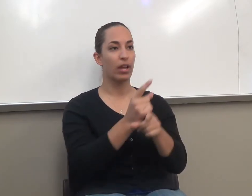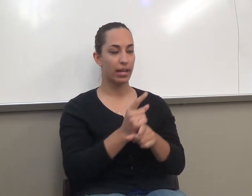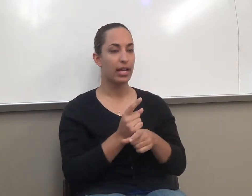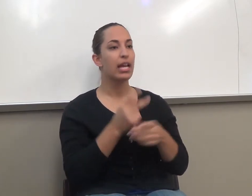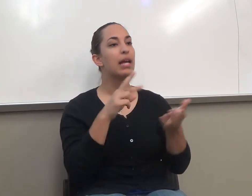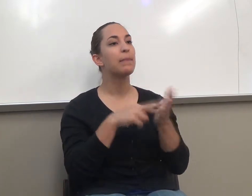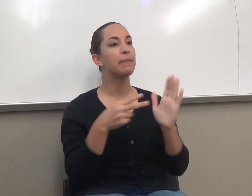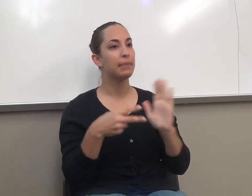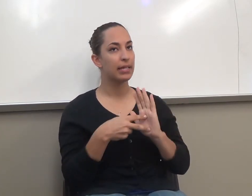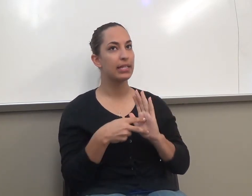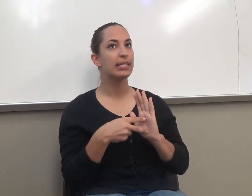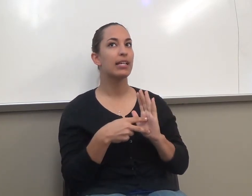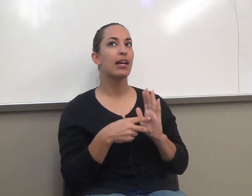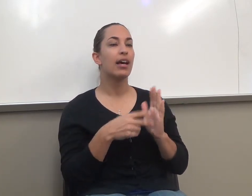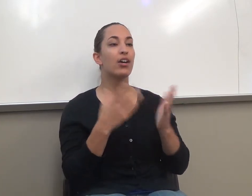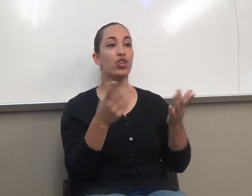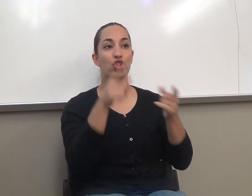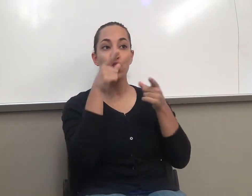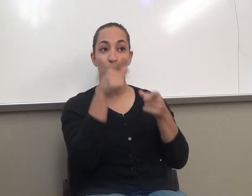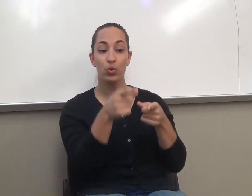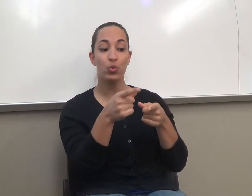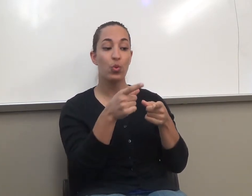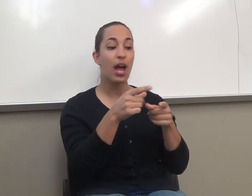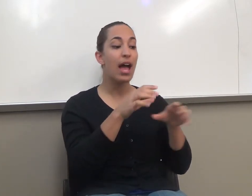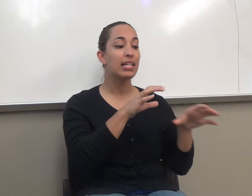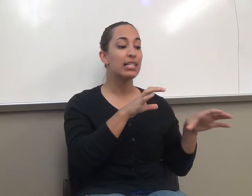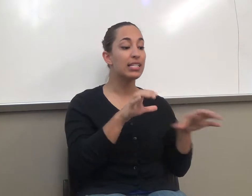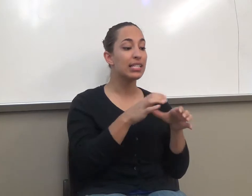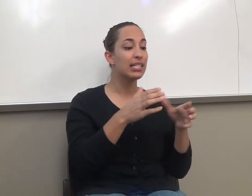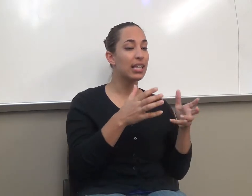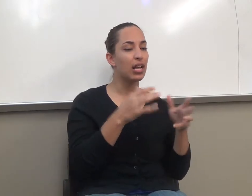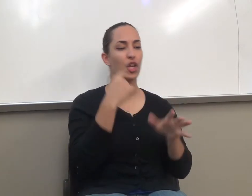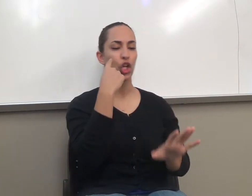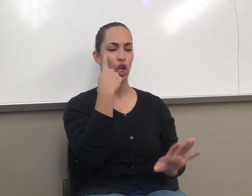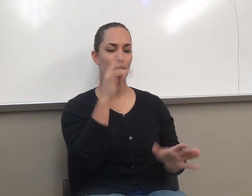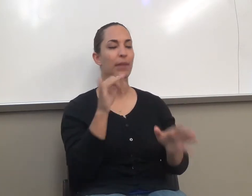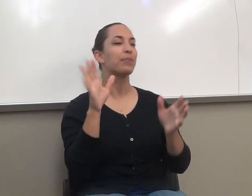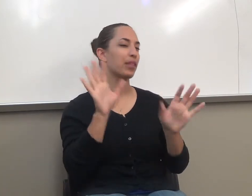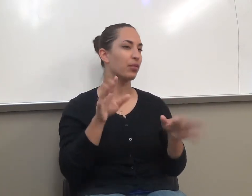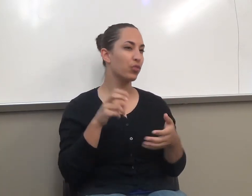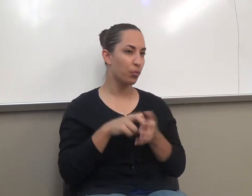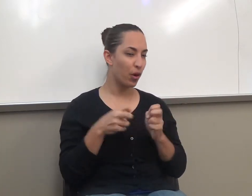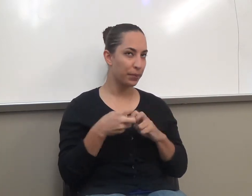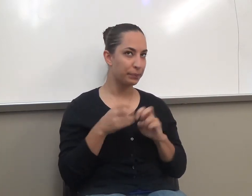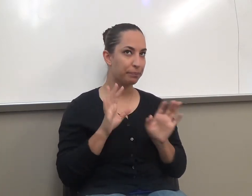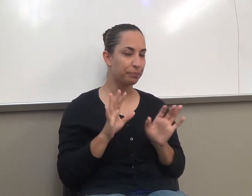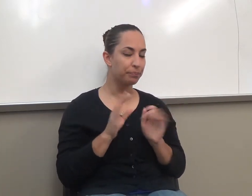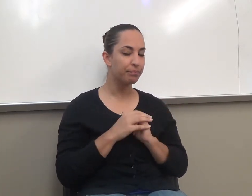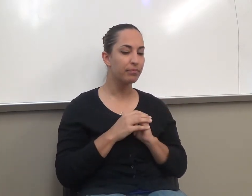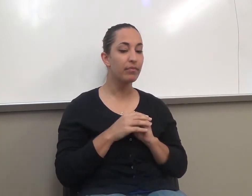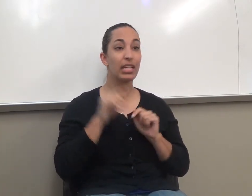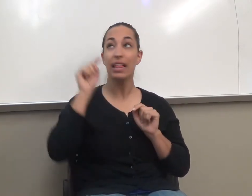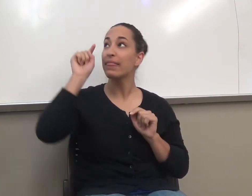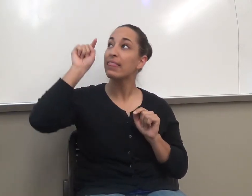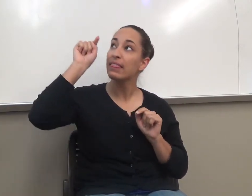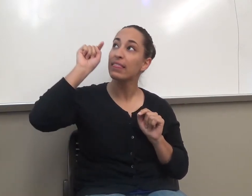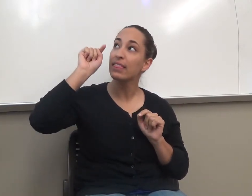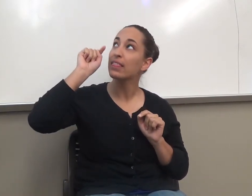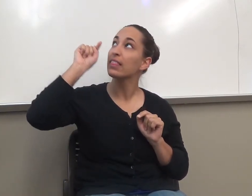to, or have you done, it looks like, here's the problem. This verb, the very first verb,